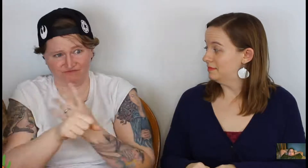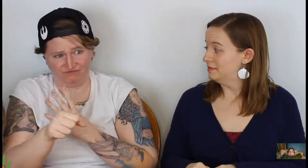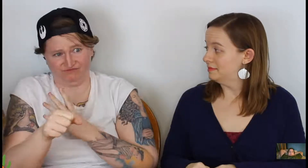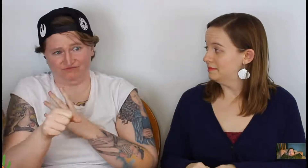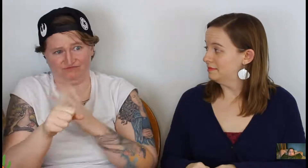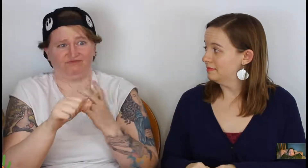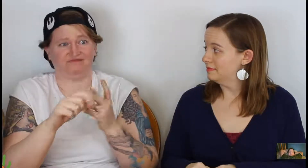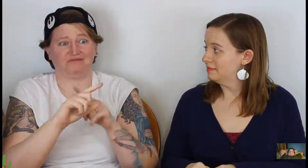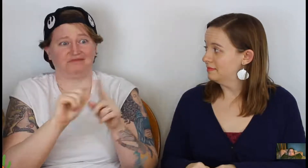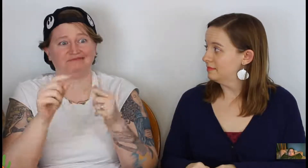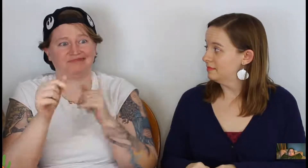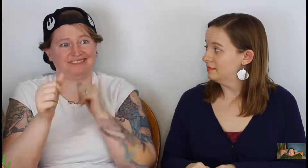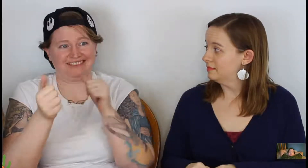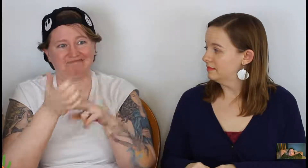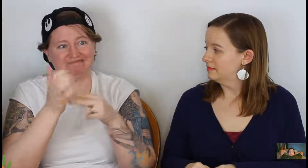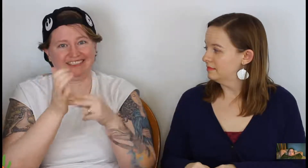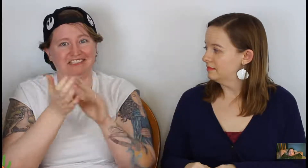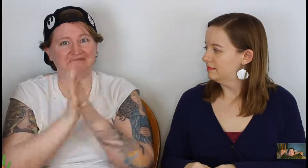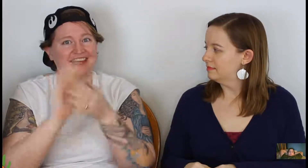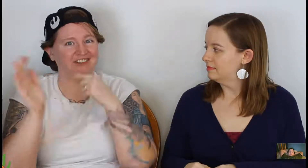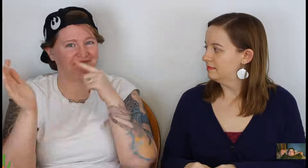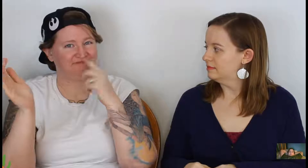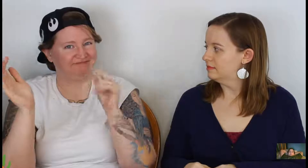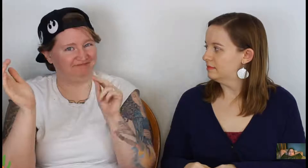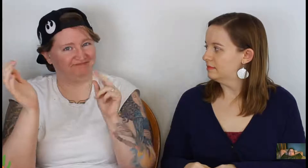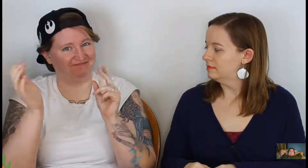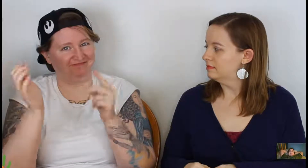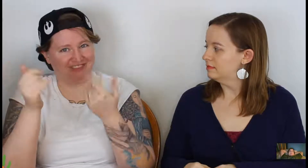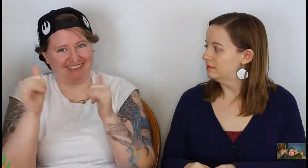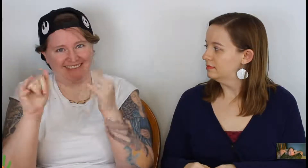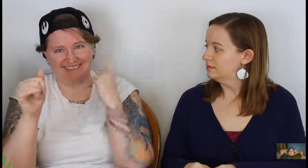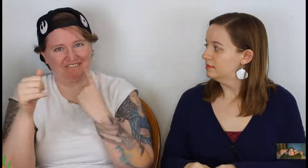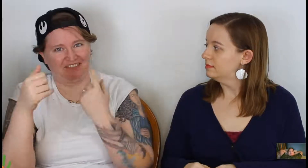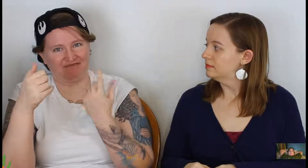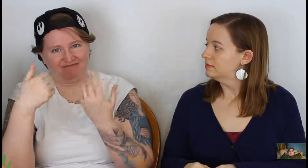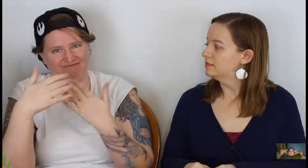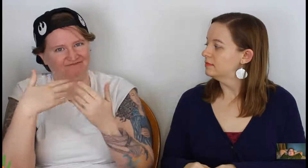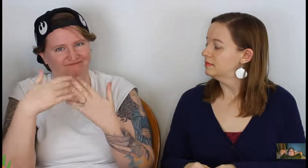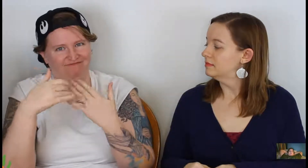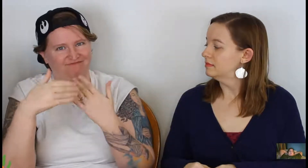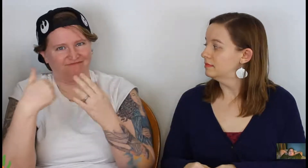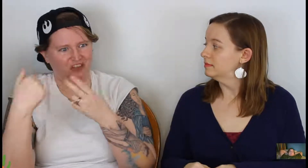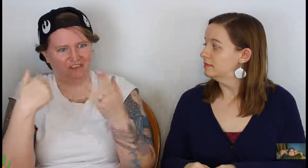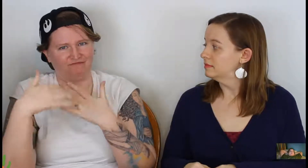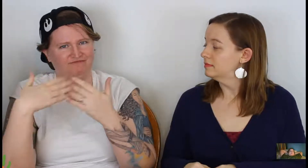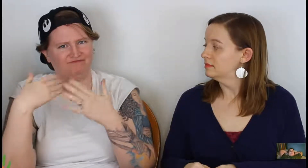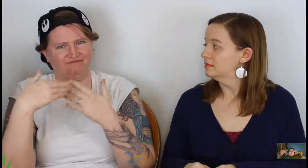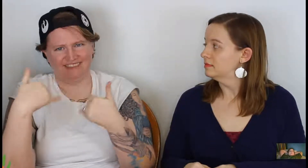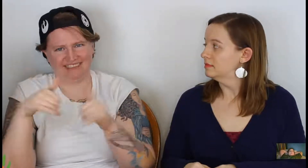else how they feel, if they want to use them, but that doesn't mean that they can become hearing. You're still deaf